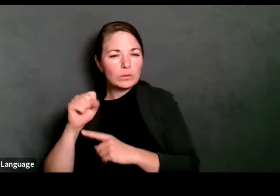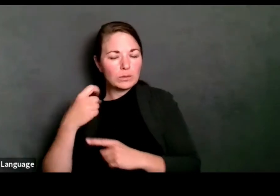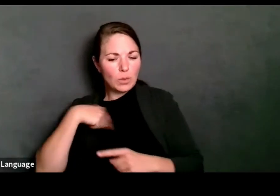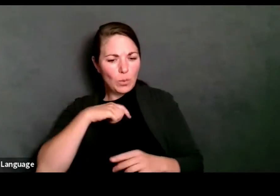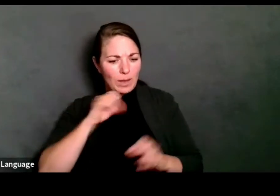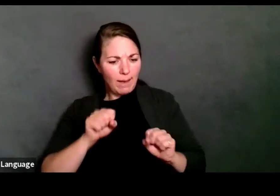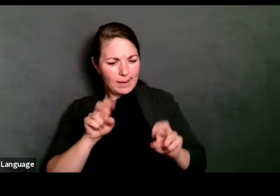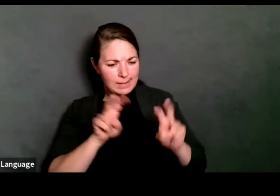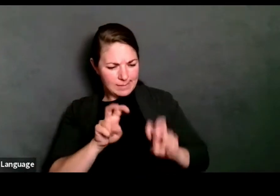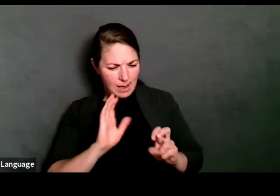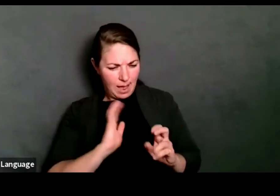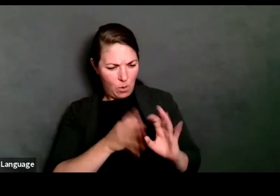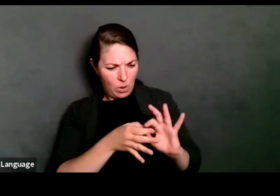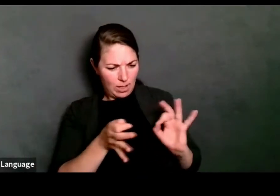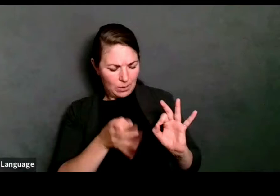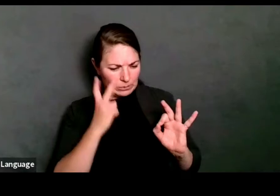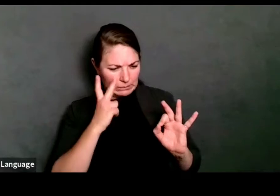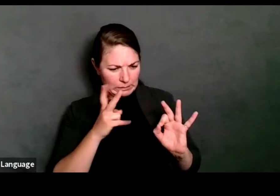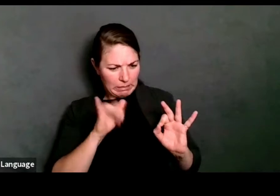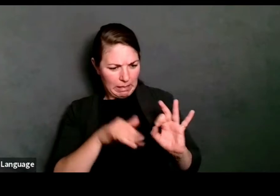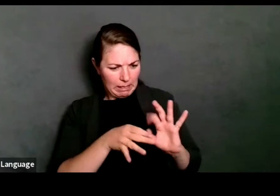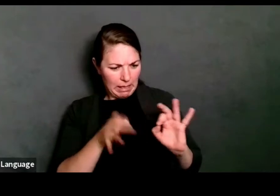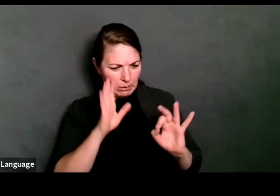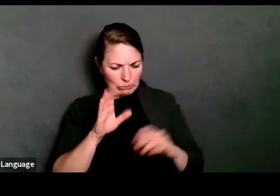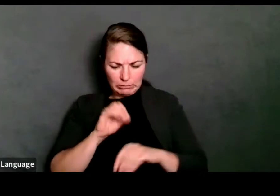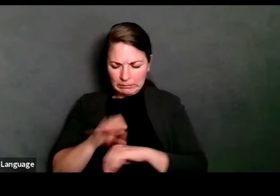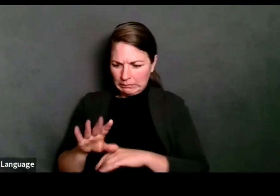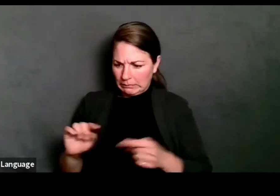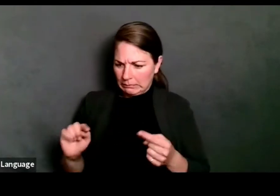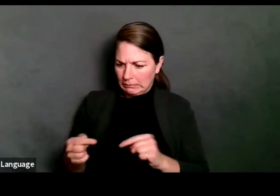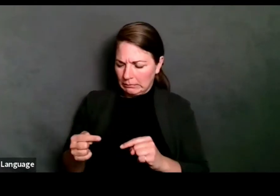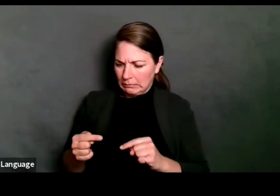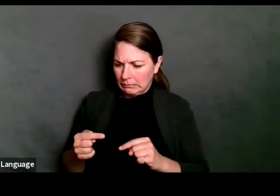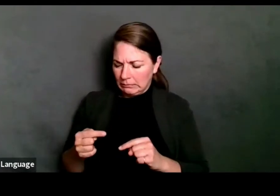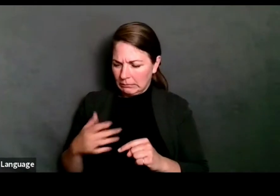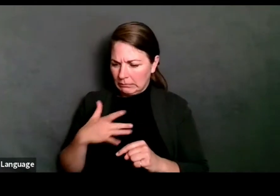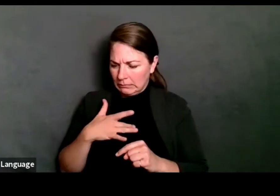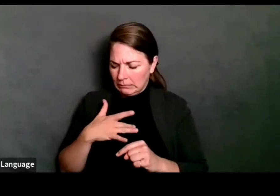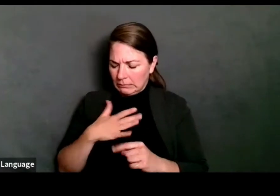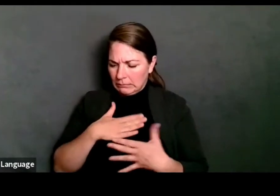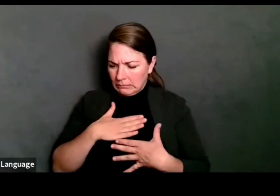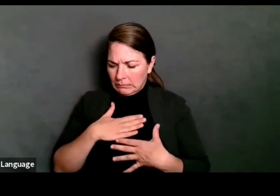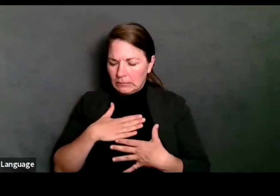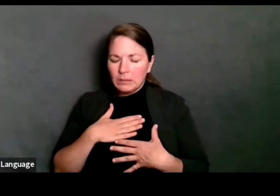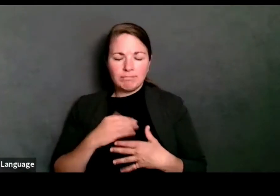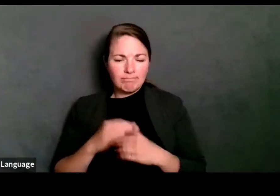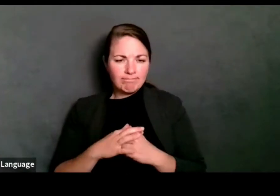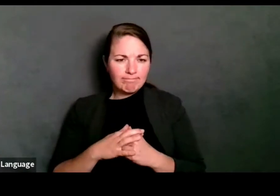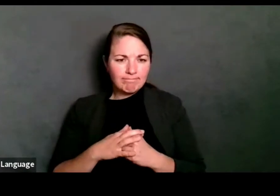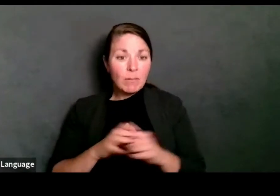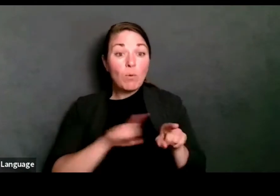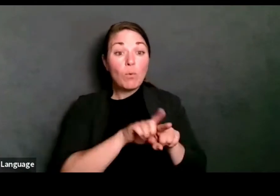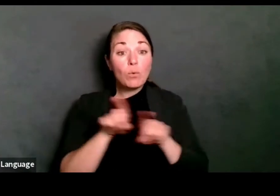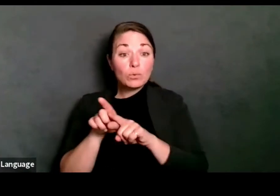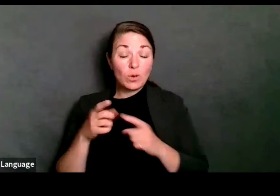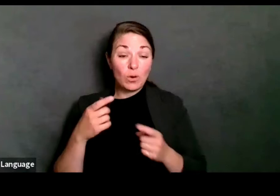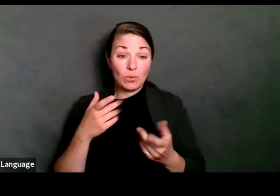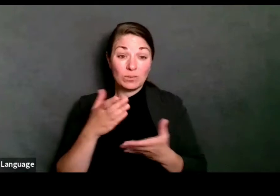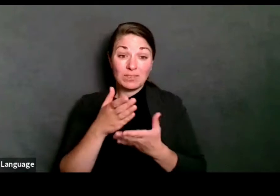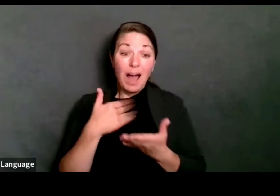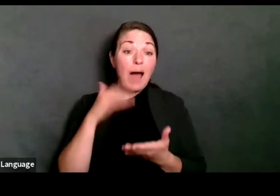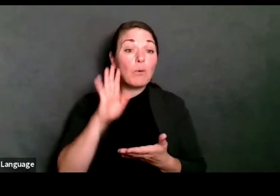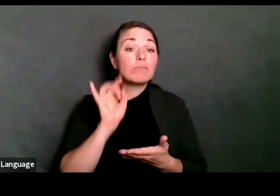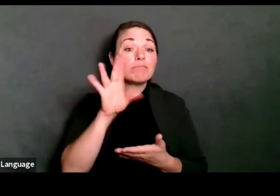and checking for whether it's harmful. And I'll offer some specific reframes that I've found useful for some of the common language that can